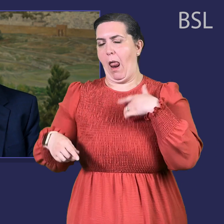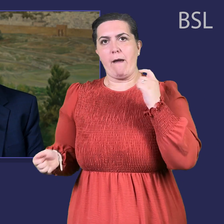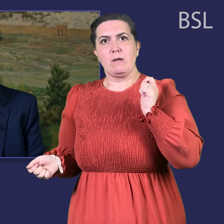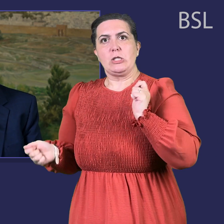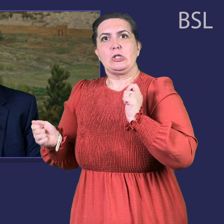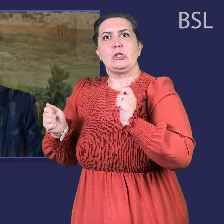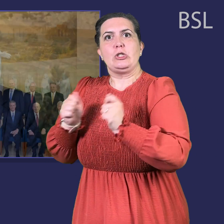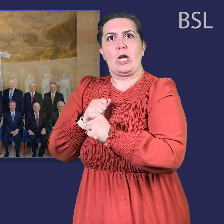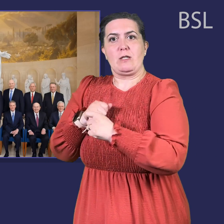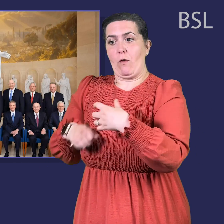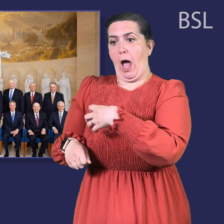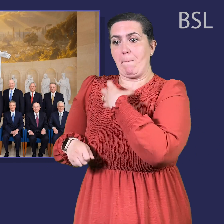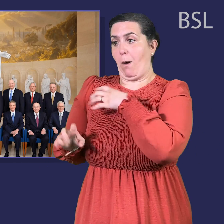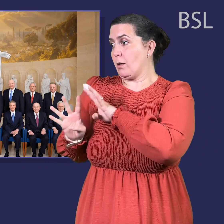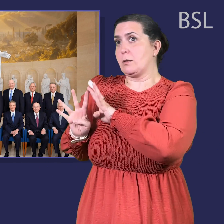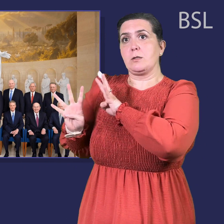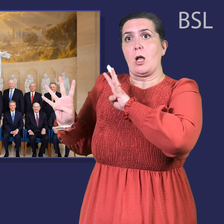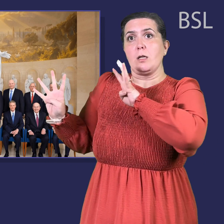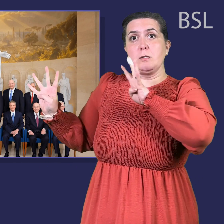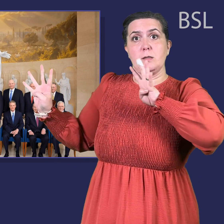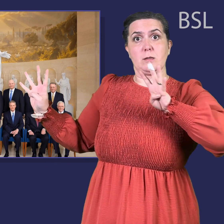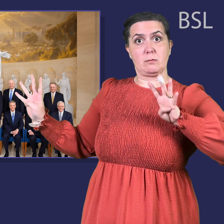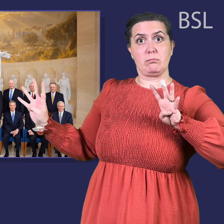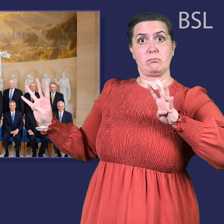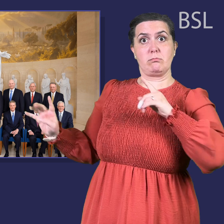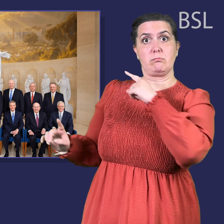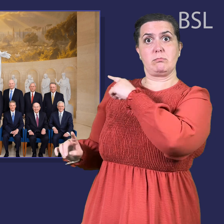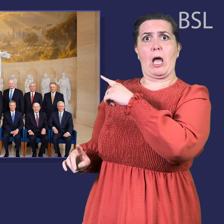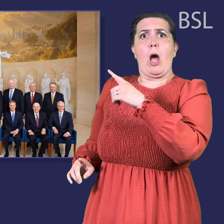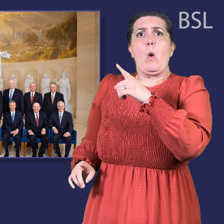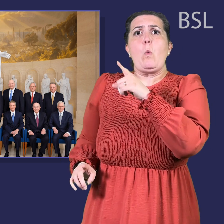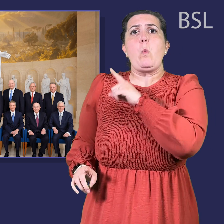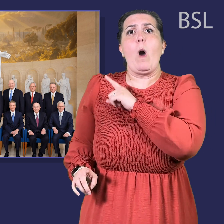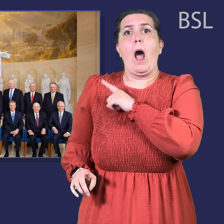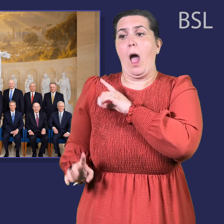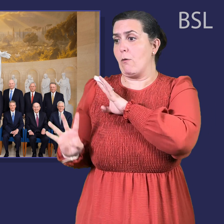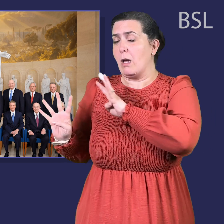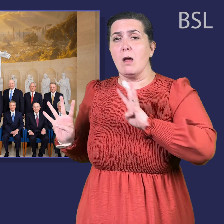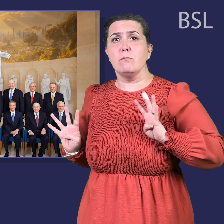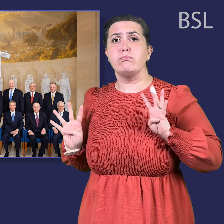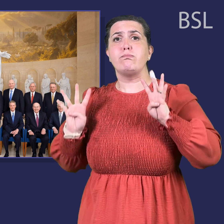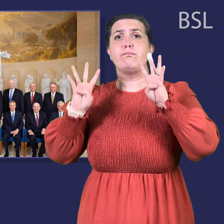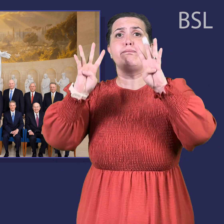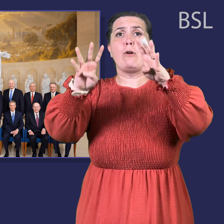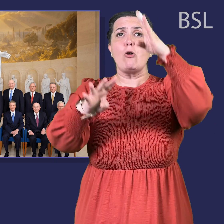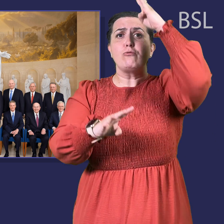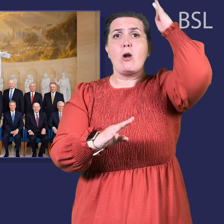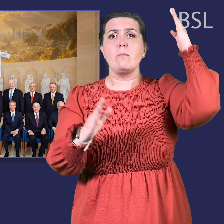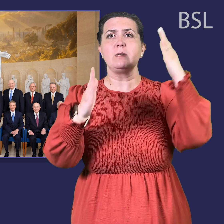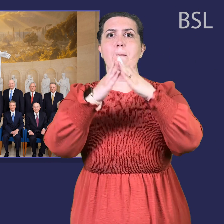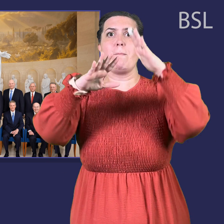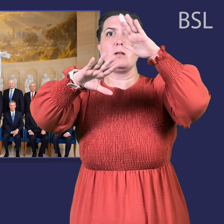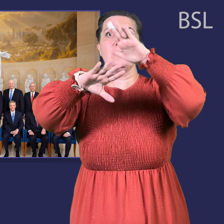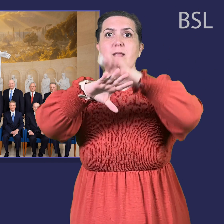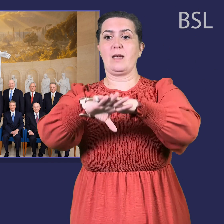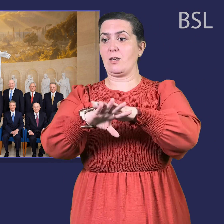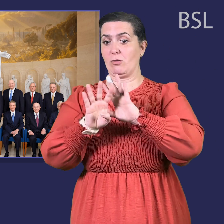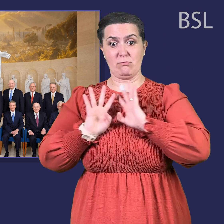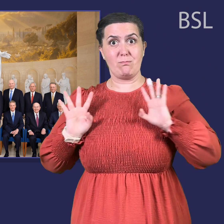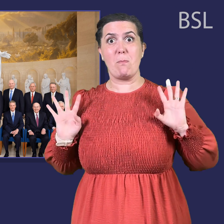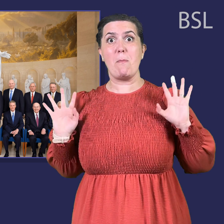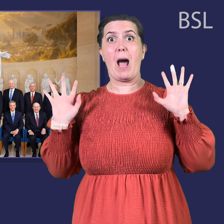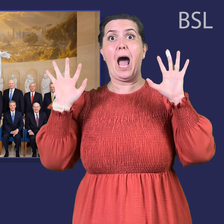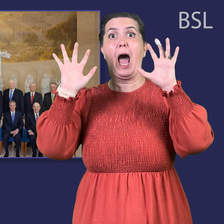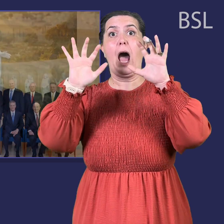life-changing opportunity for all members of the Quorum by taking us to the dedication of the